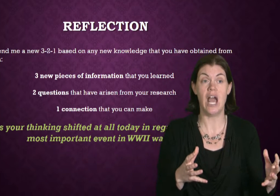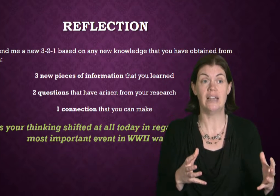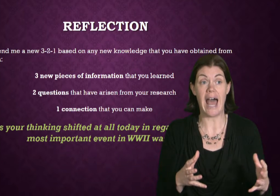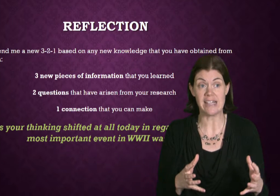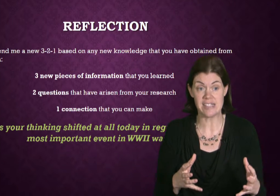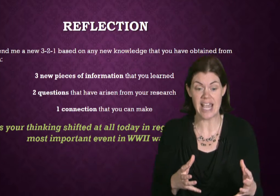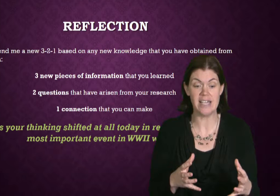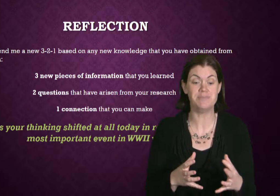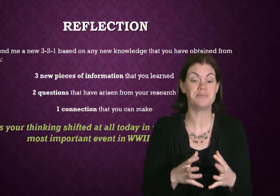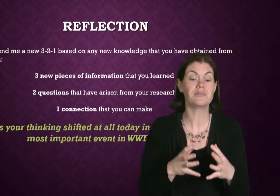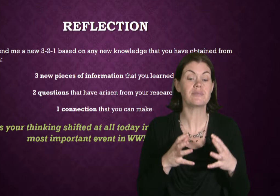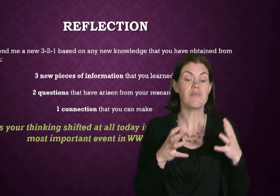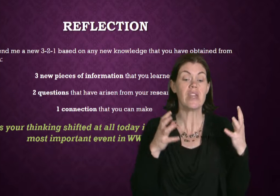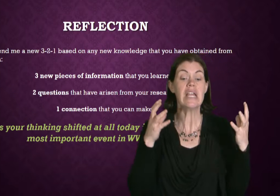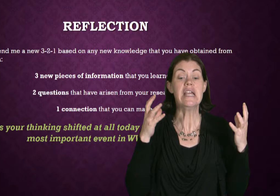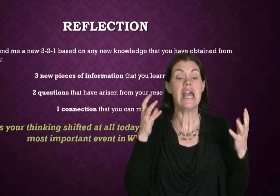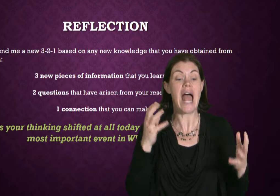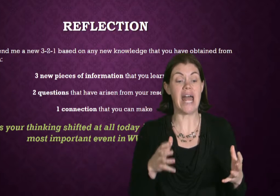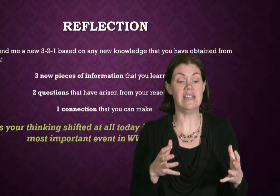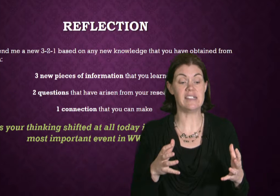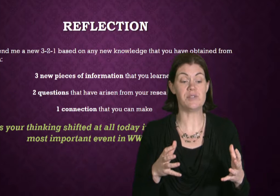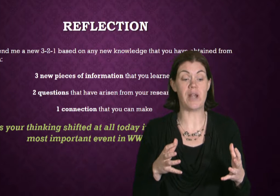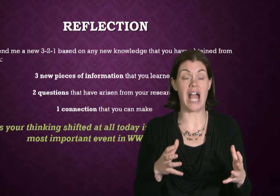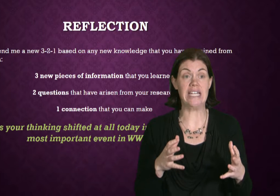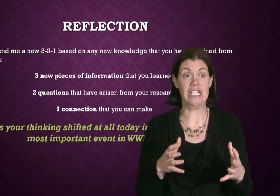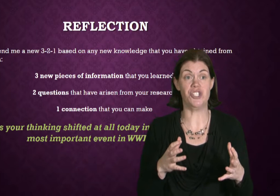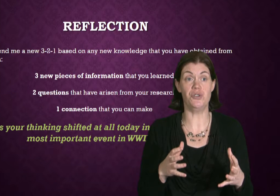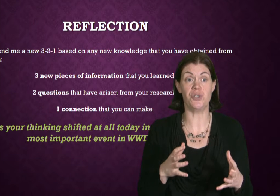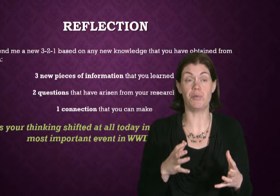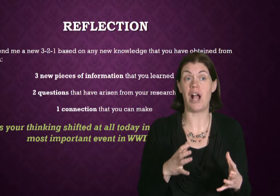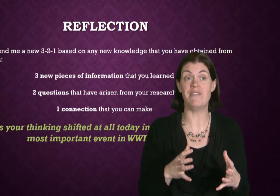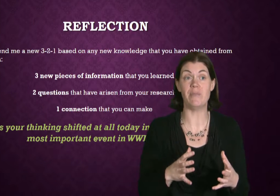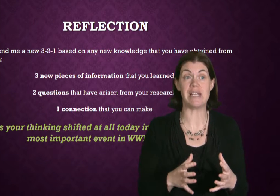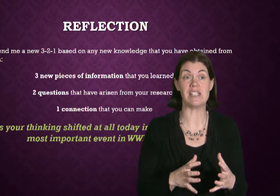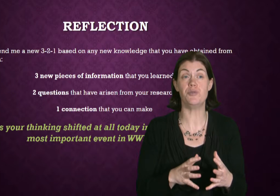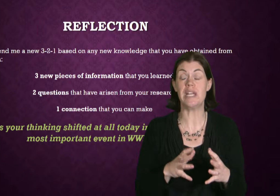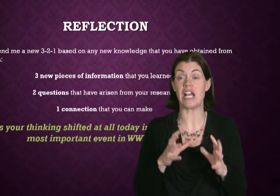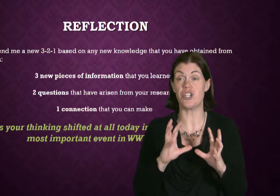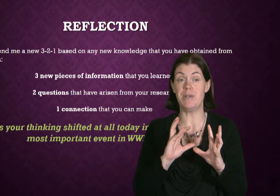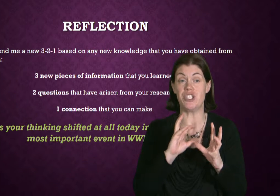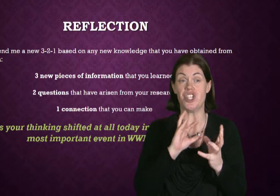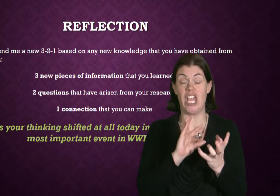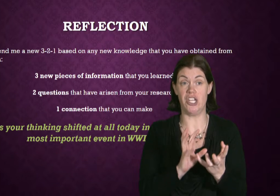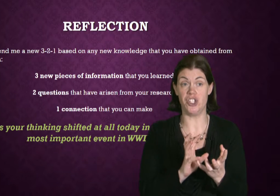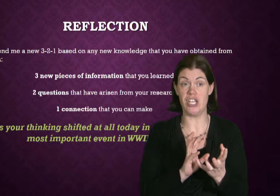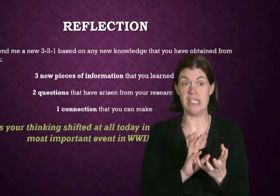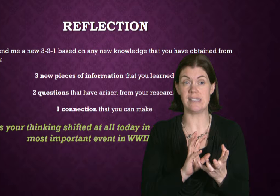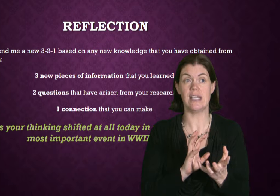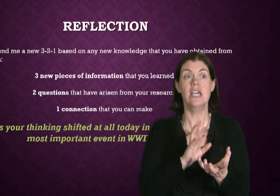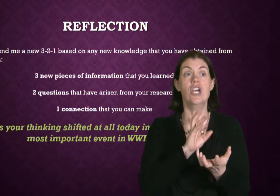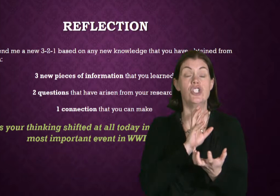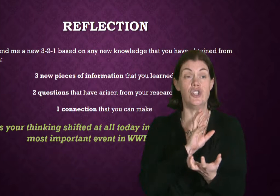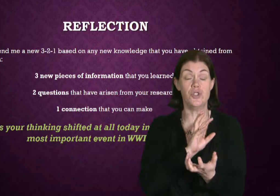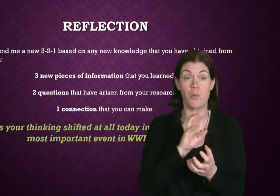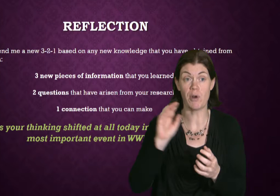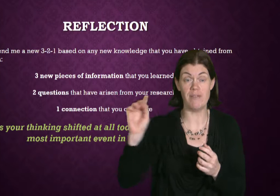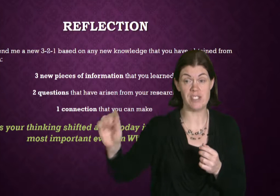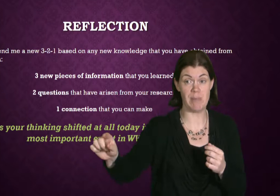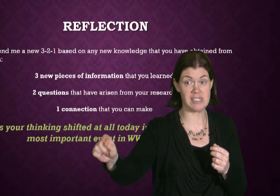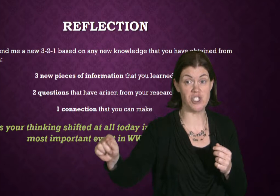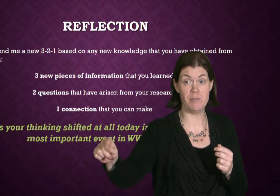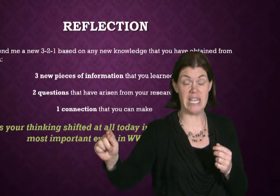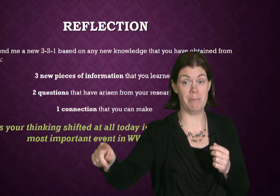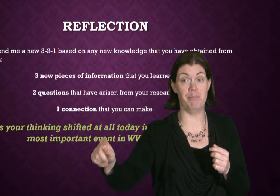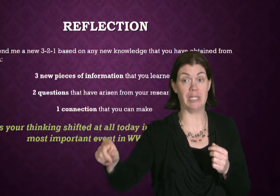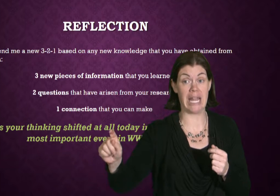did last day. And this is what I need you to private message me. And actually, I'm going to change this to don't